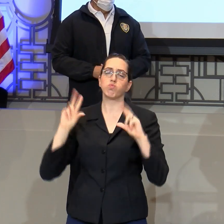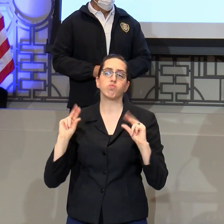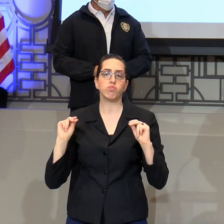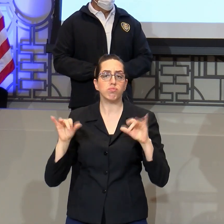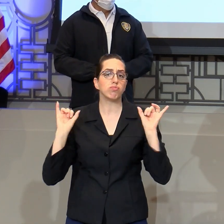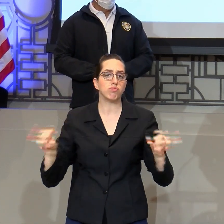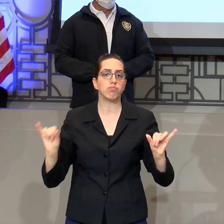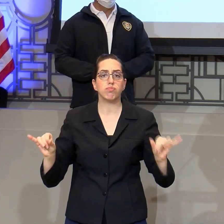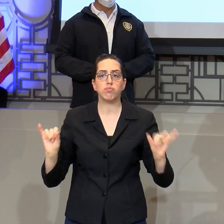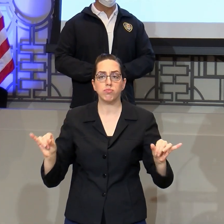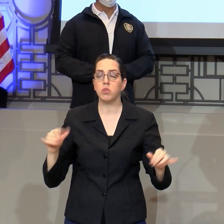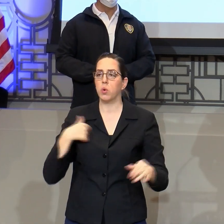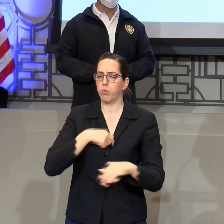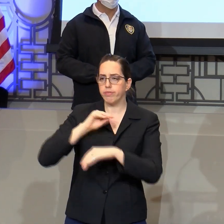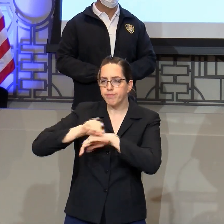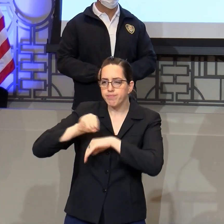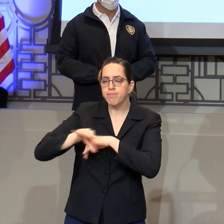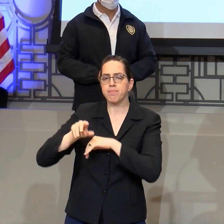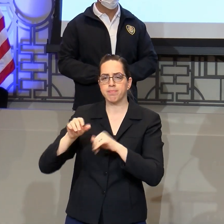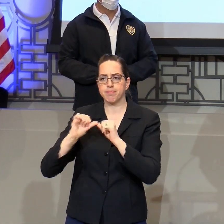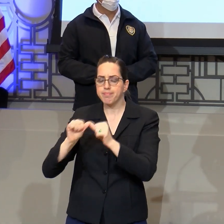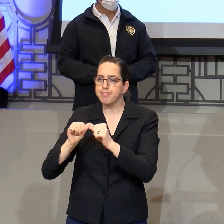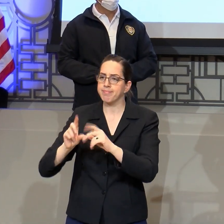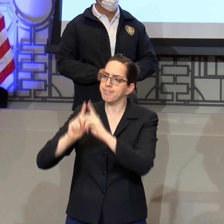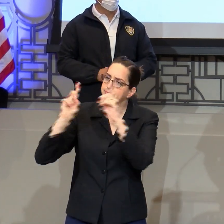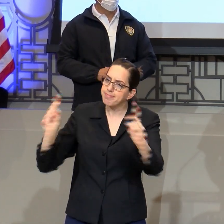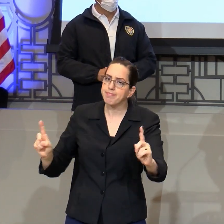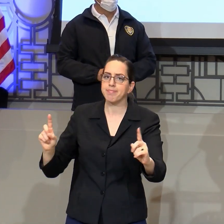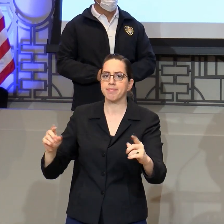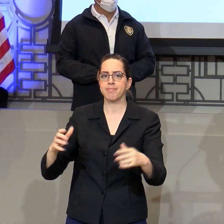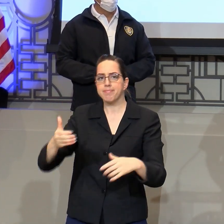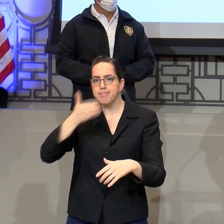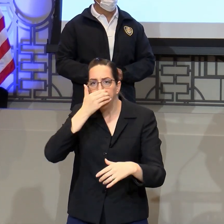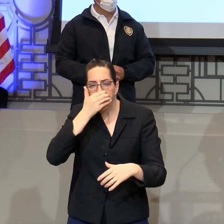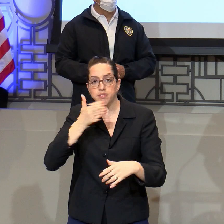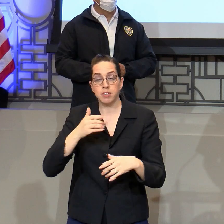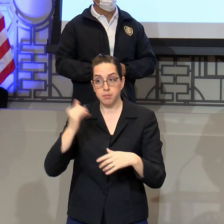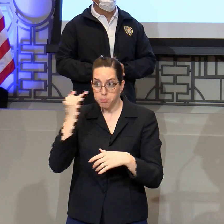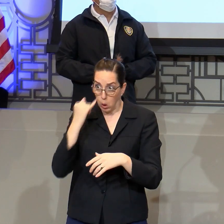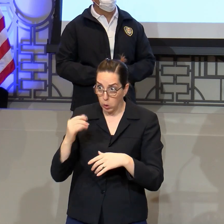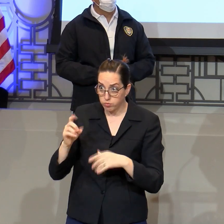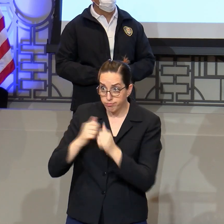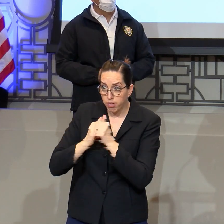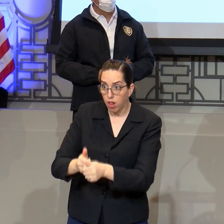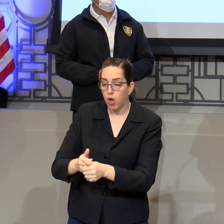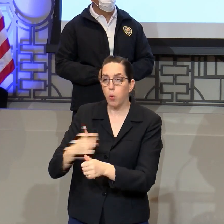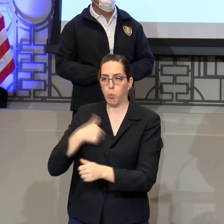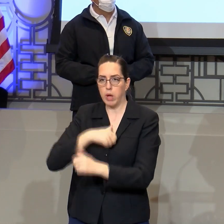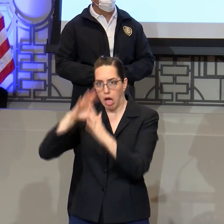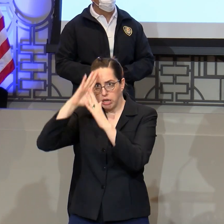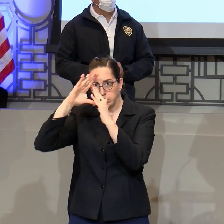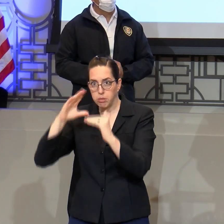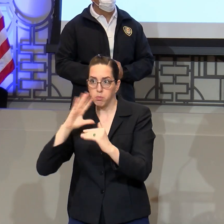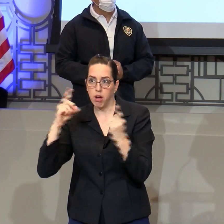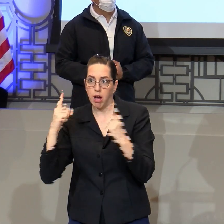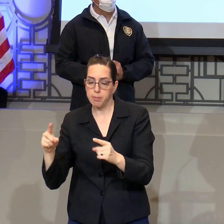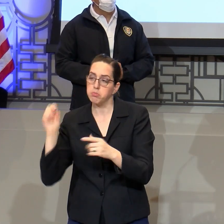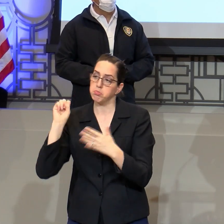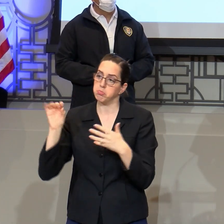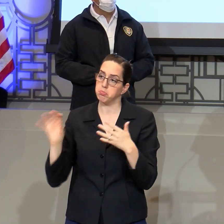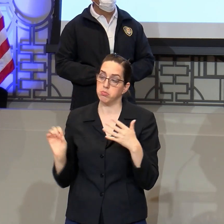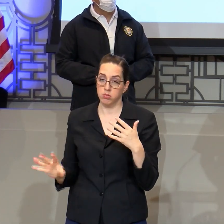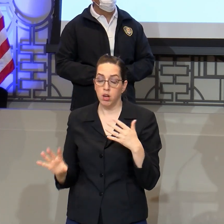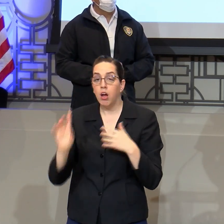advising people about social distancing and wearing the mask. And if they do that, here are the expectations of what you can expect.